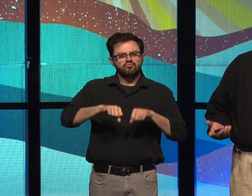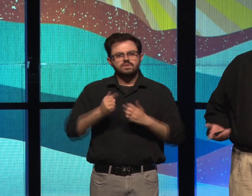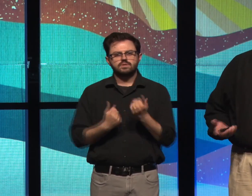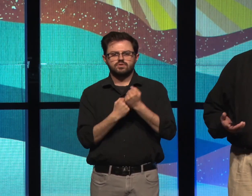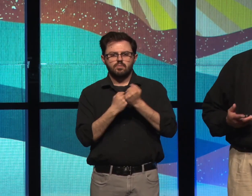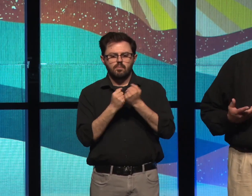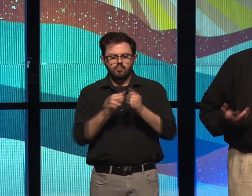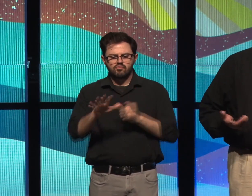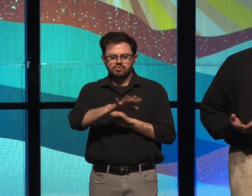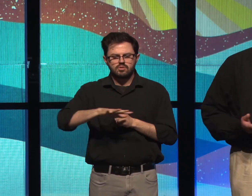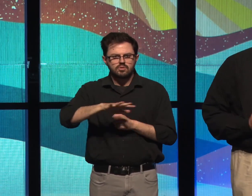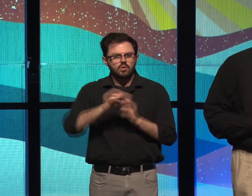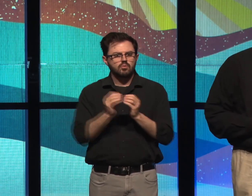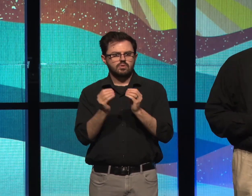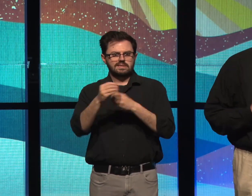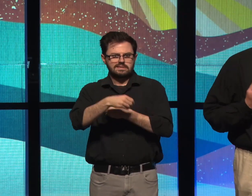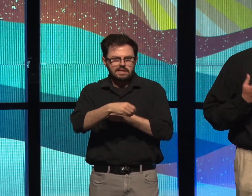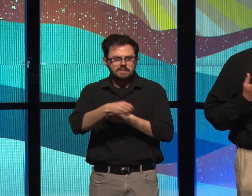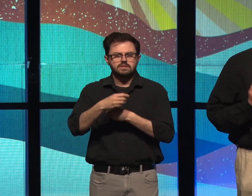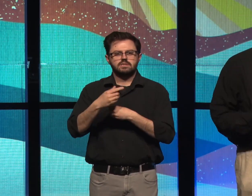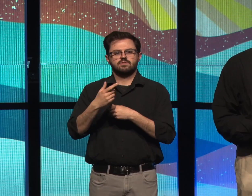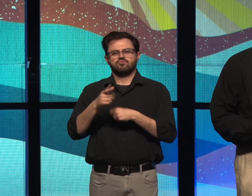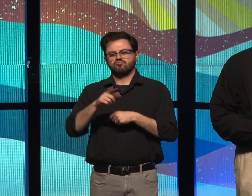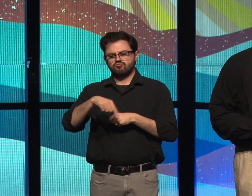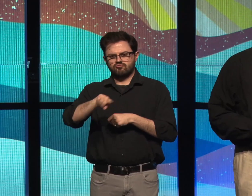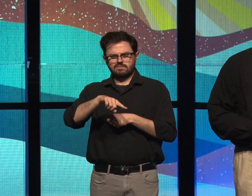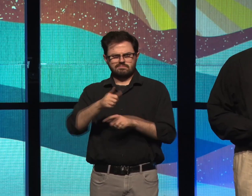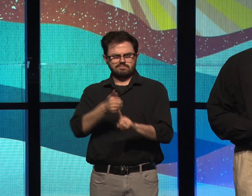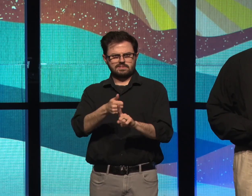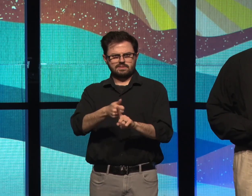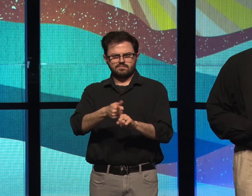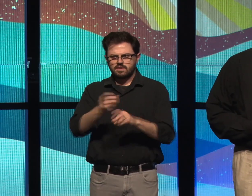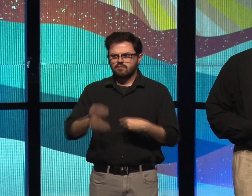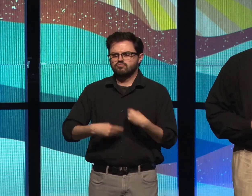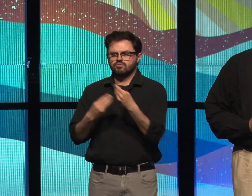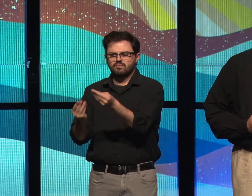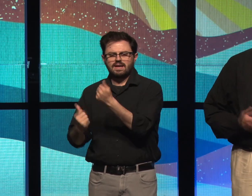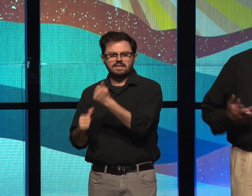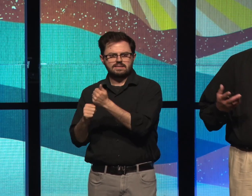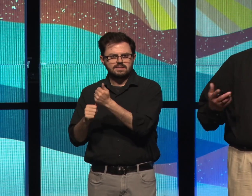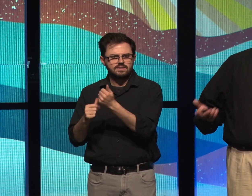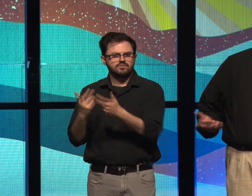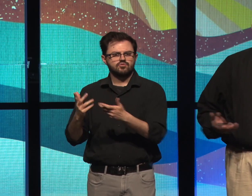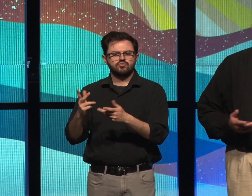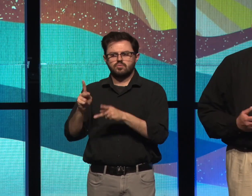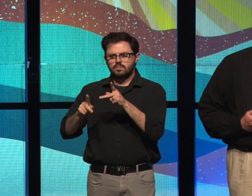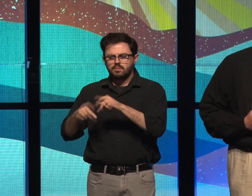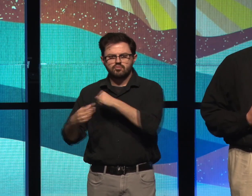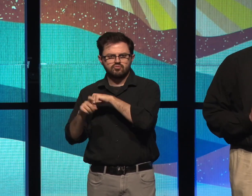local organizations and initiatives that provide direct assistance to those in need, such as a